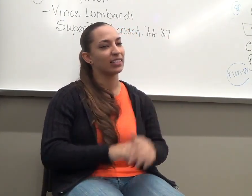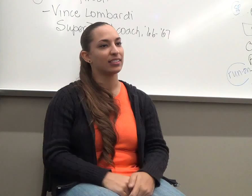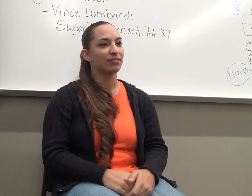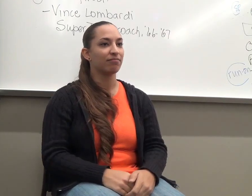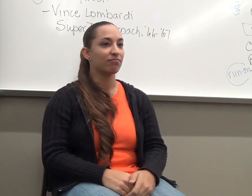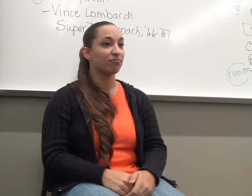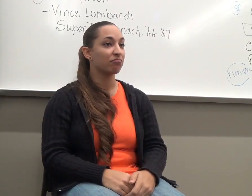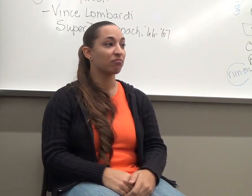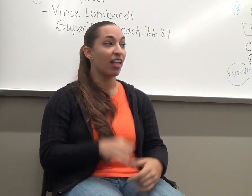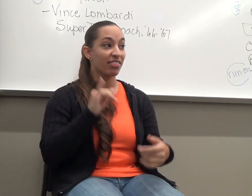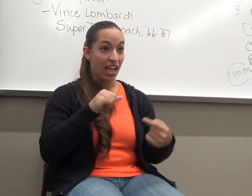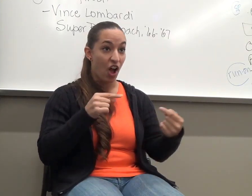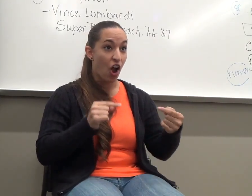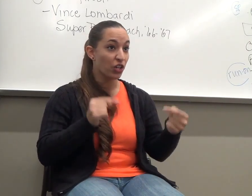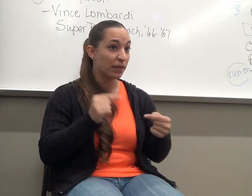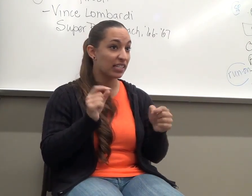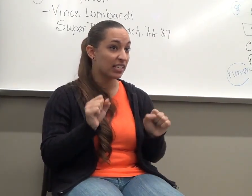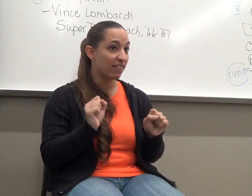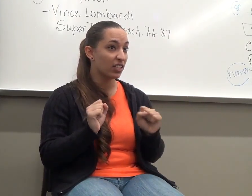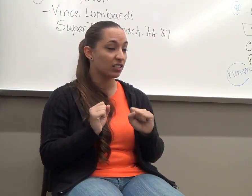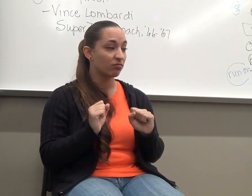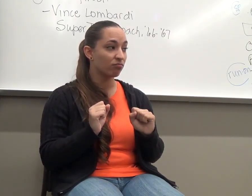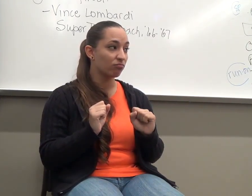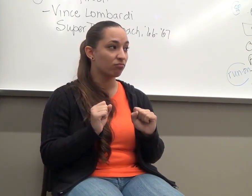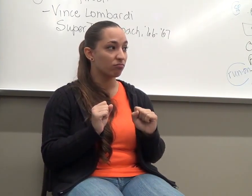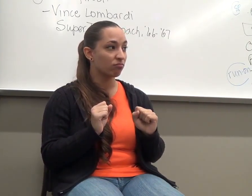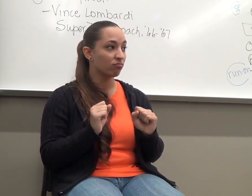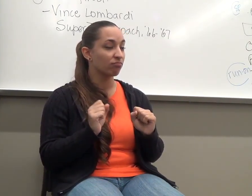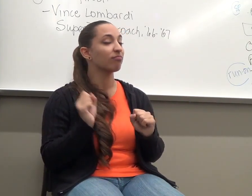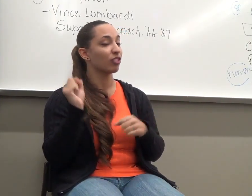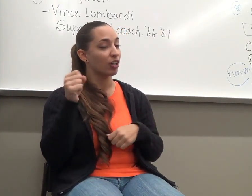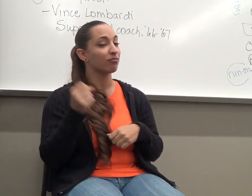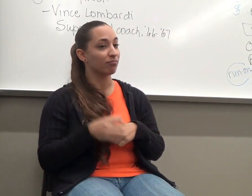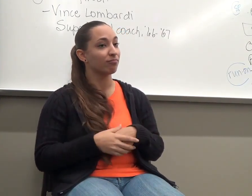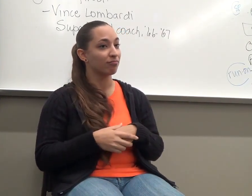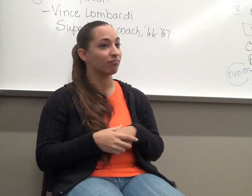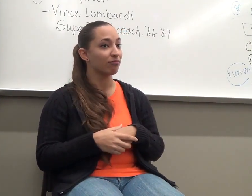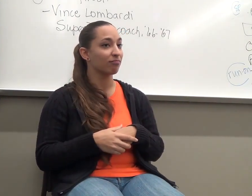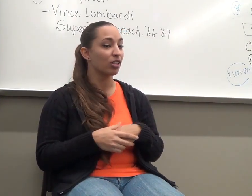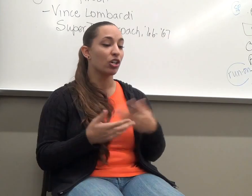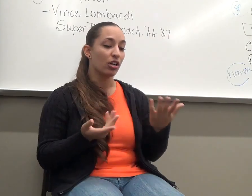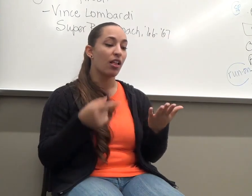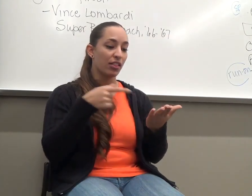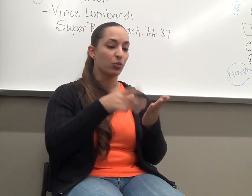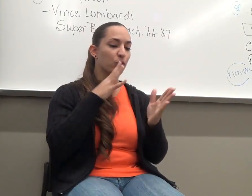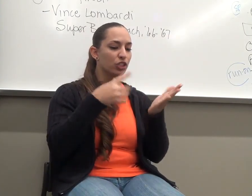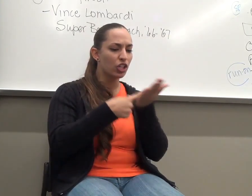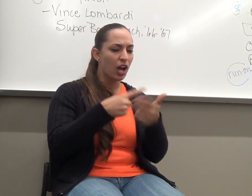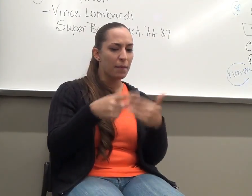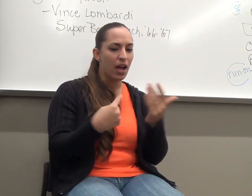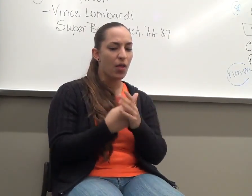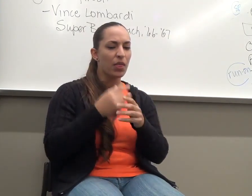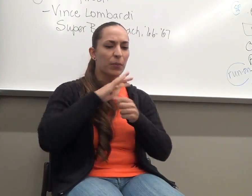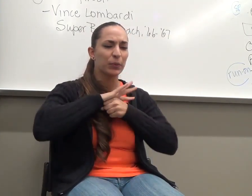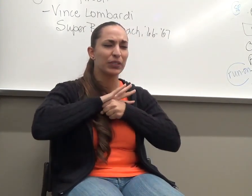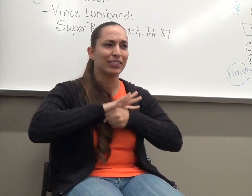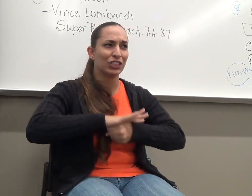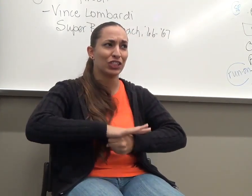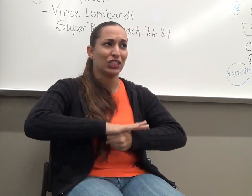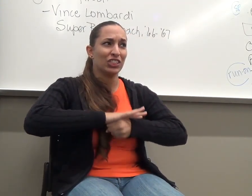is, could you take that sentence and just flip it up to the top? If you can, then definitely that's your topic sentence. Okay.